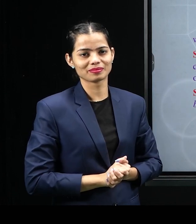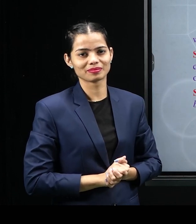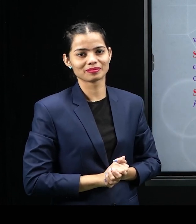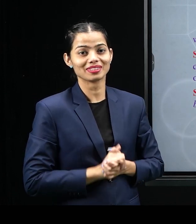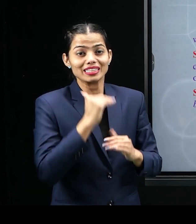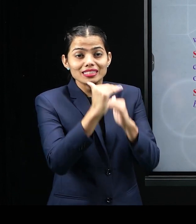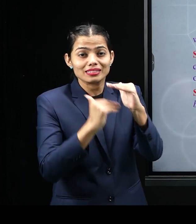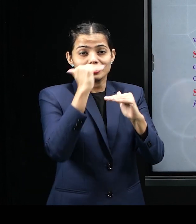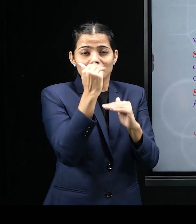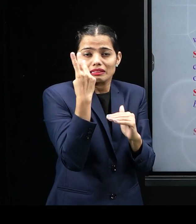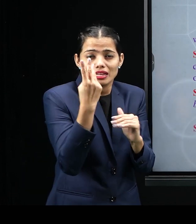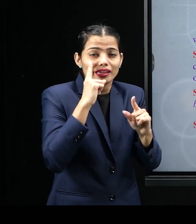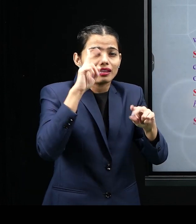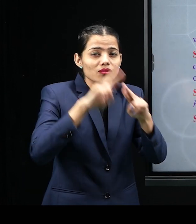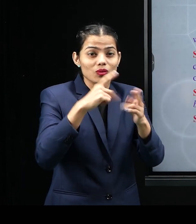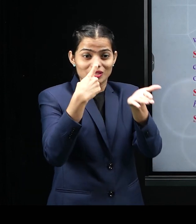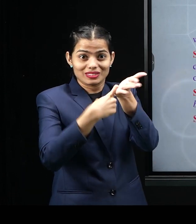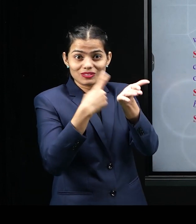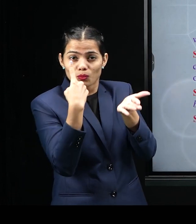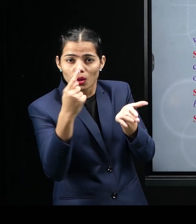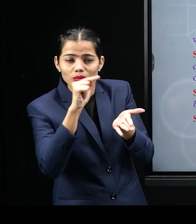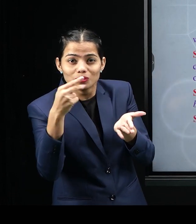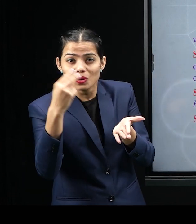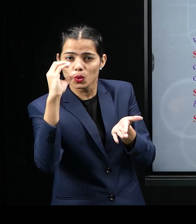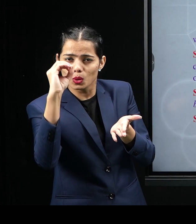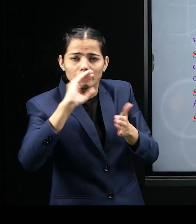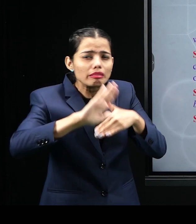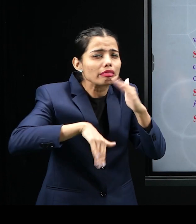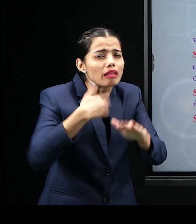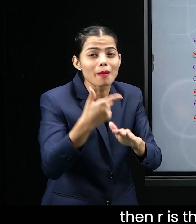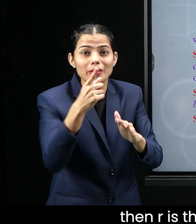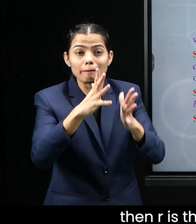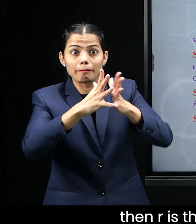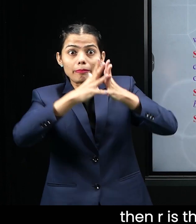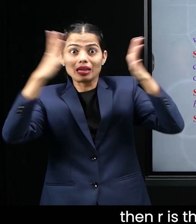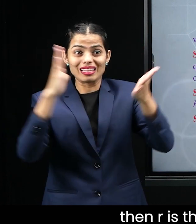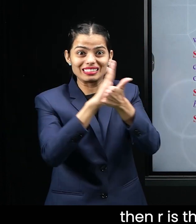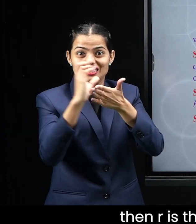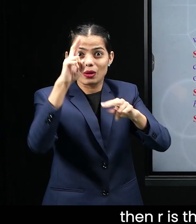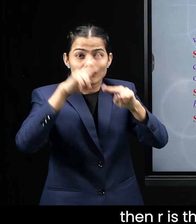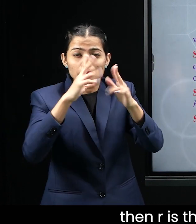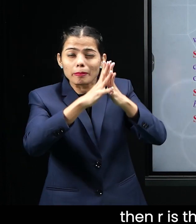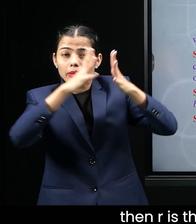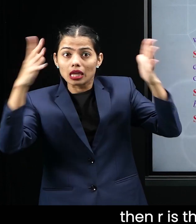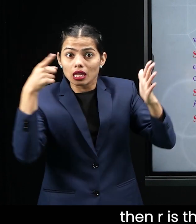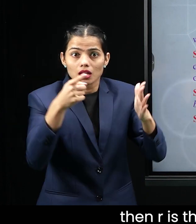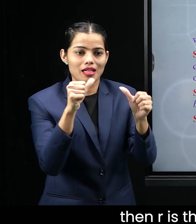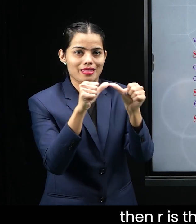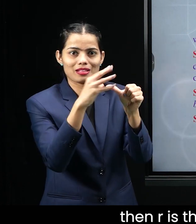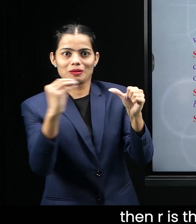R. Step 3. If R1 is equal to 0, then R is the highest common factor of A